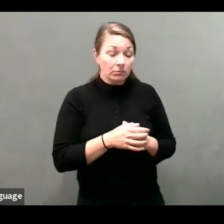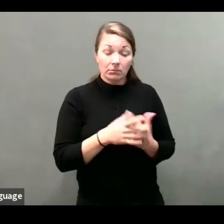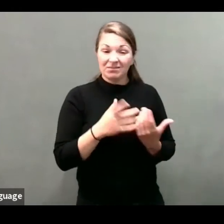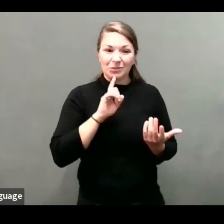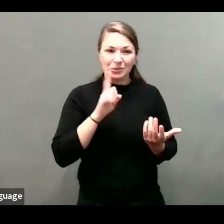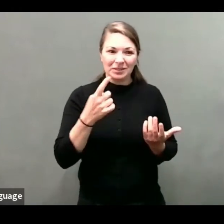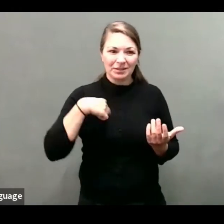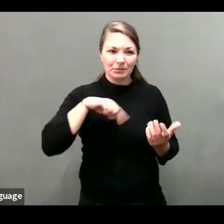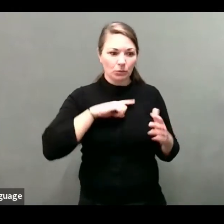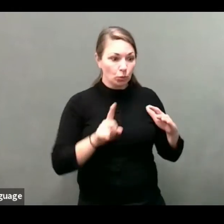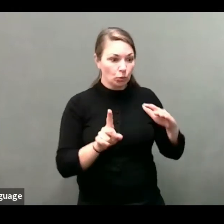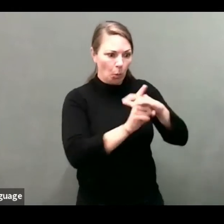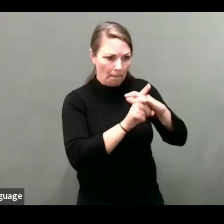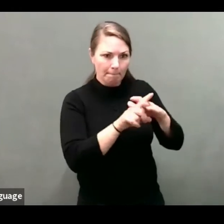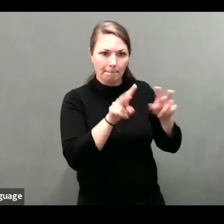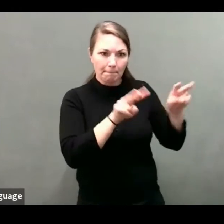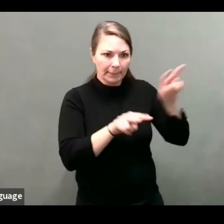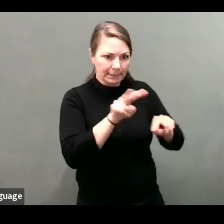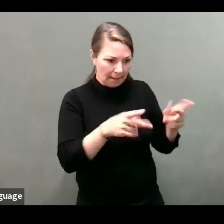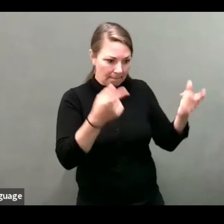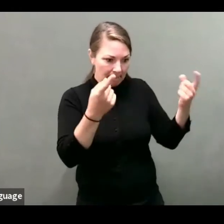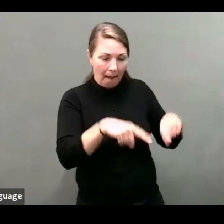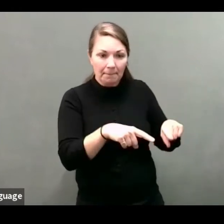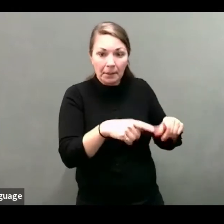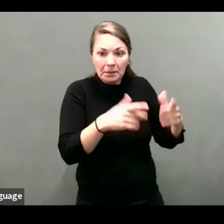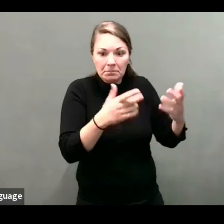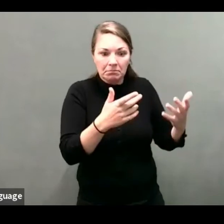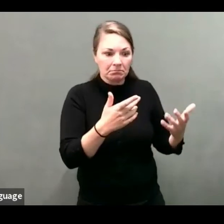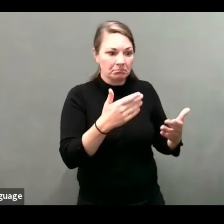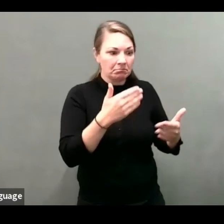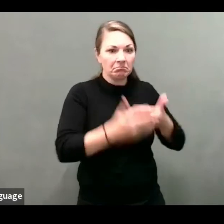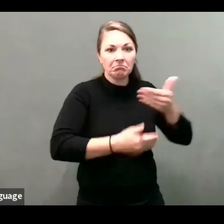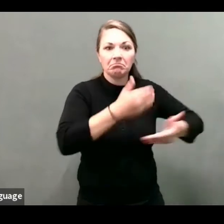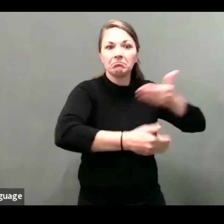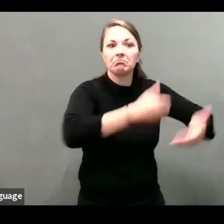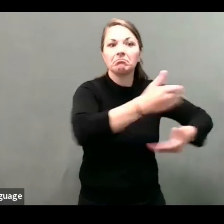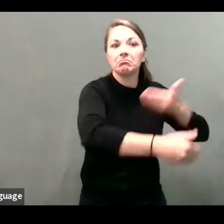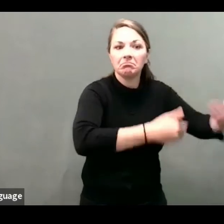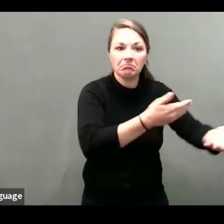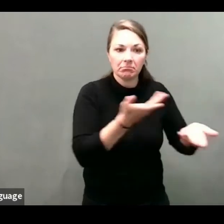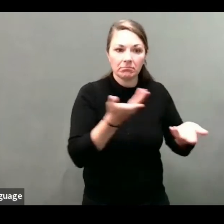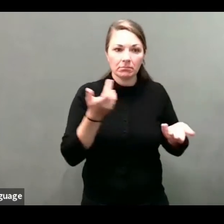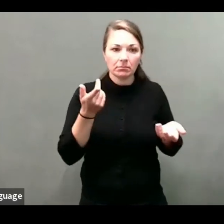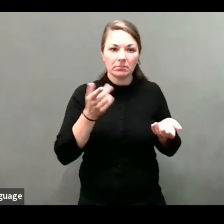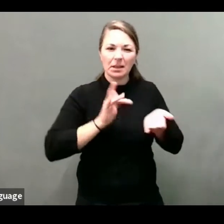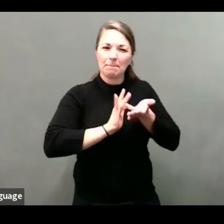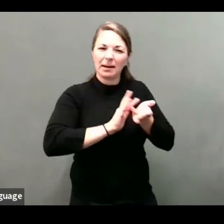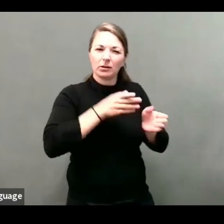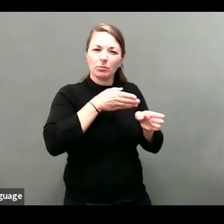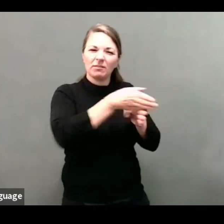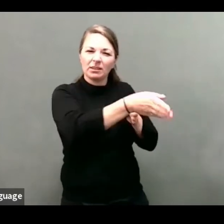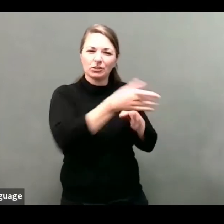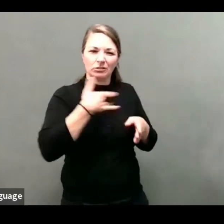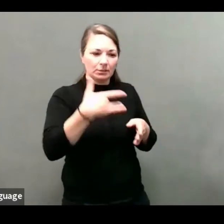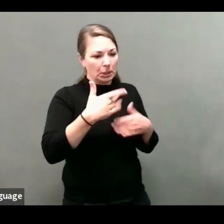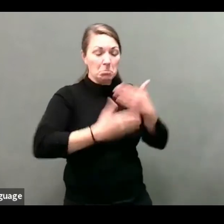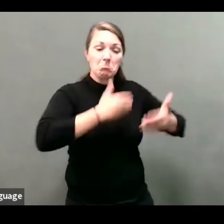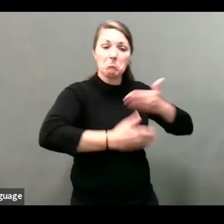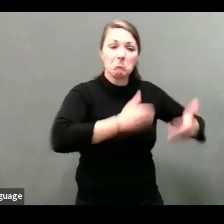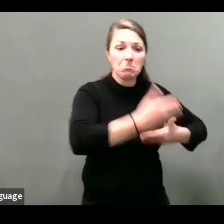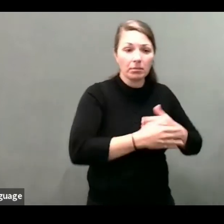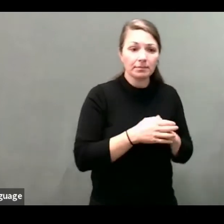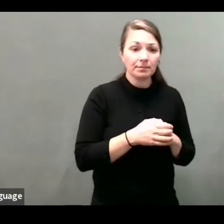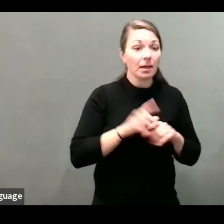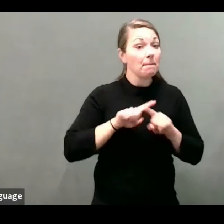up and the exam happens and these things, the steps are just taken, by the medical professionals. Within the context of